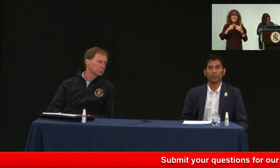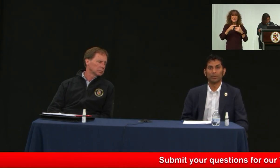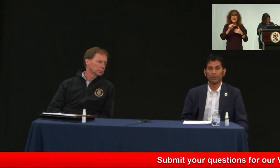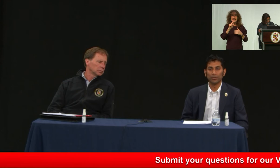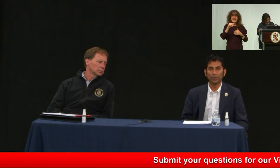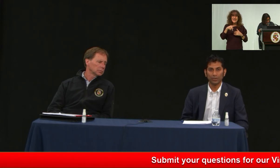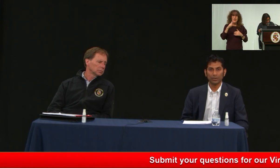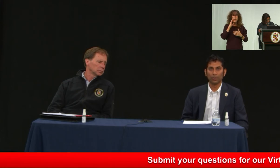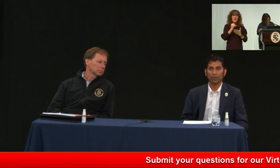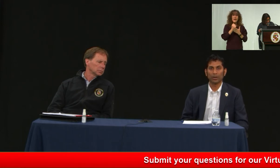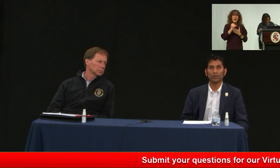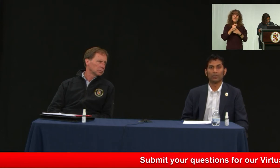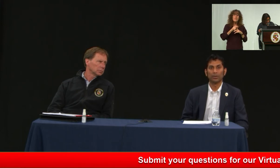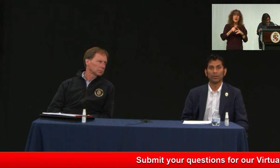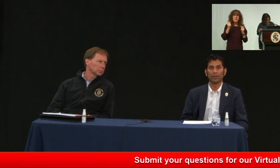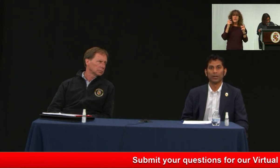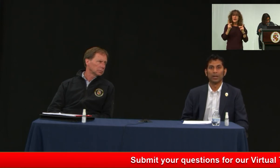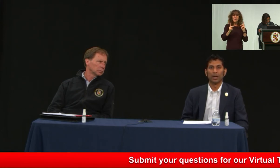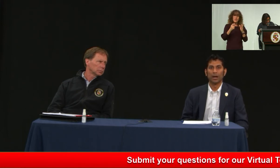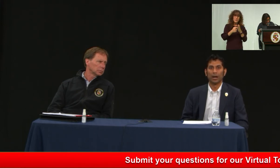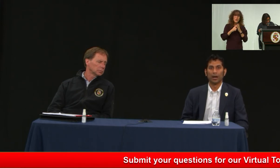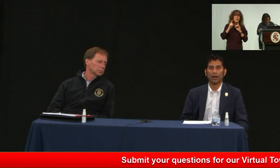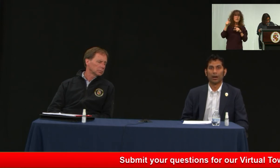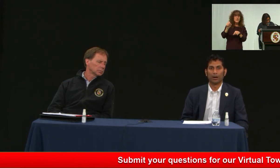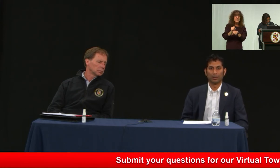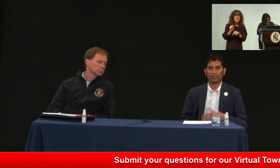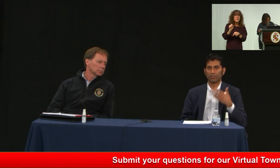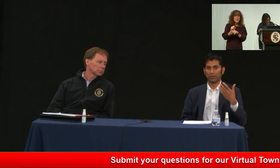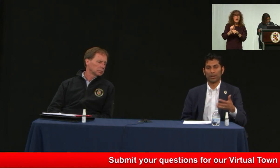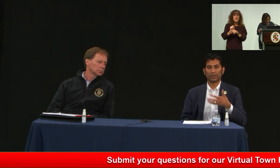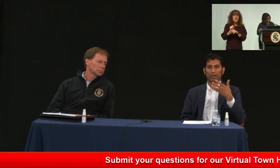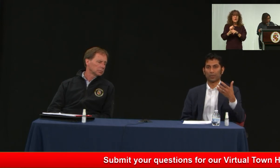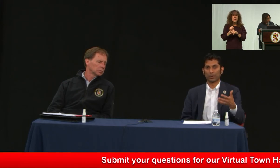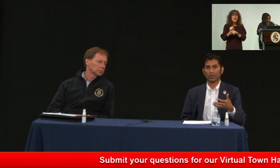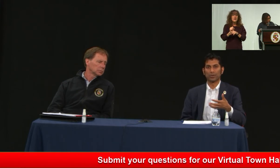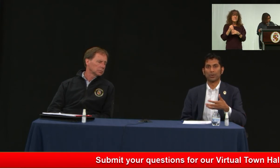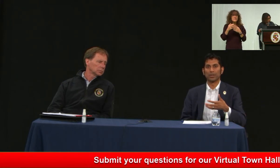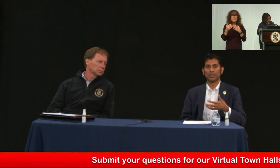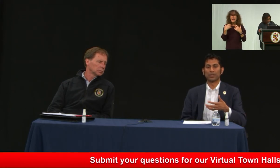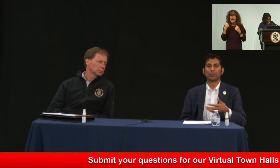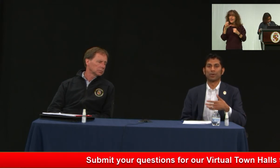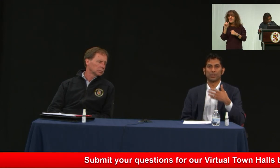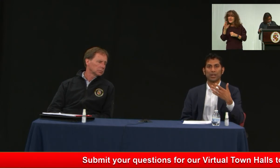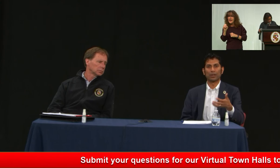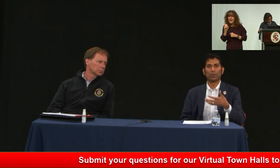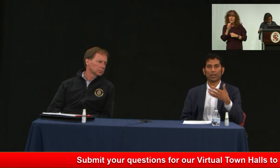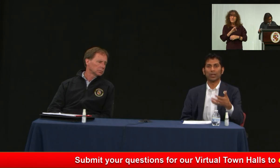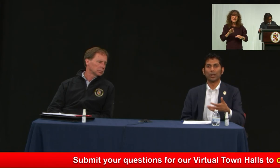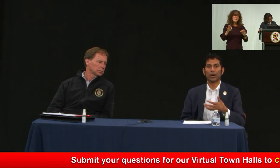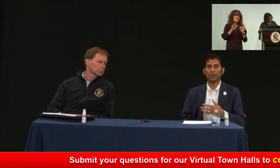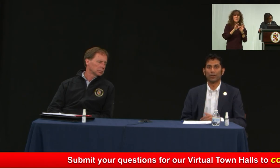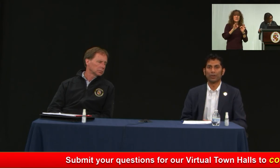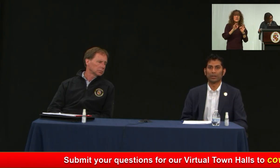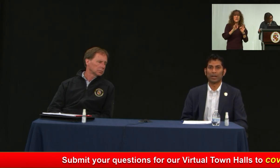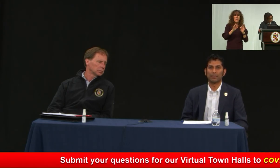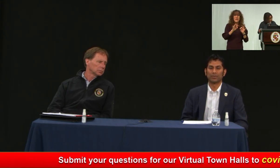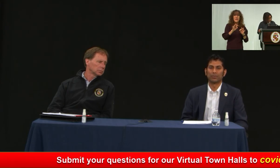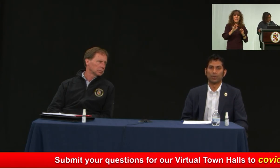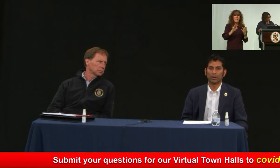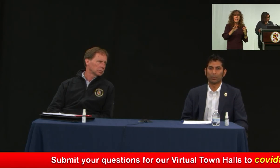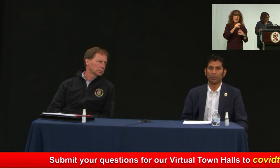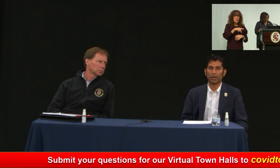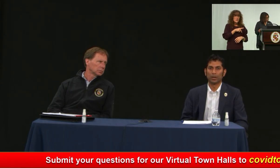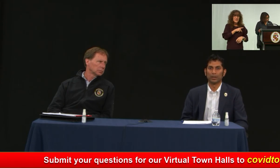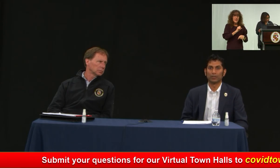are people who do need to go to work and do need to are either healthcare workers or essential personnel or working in other types